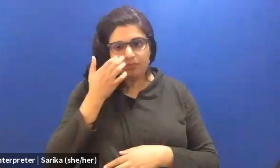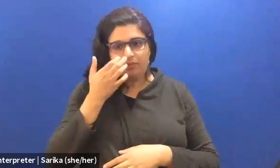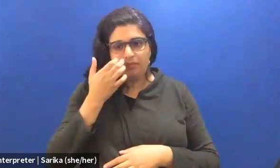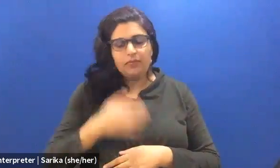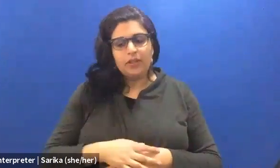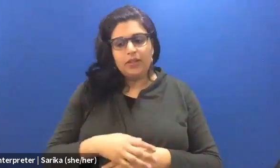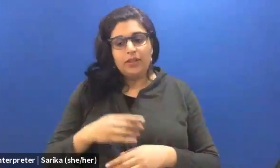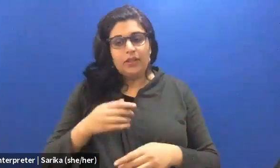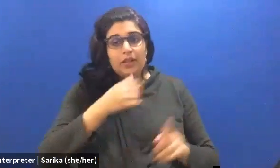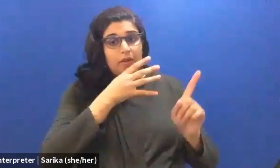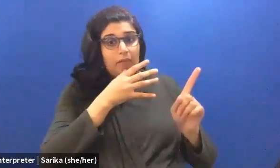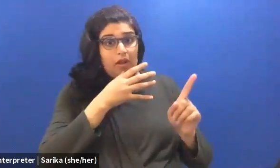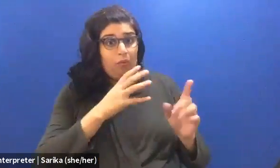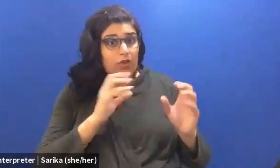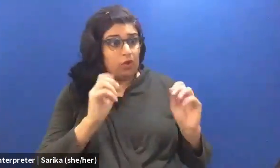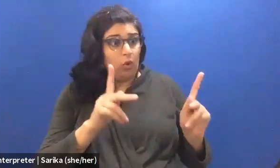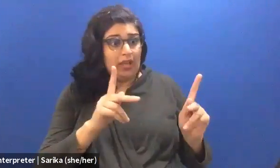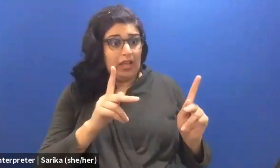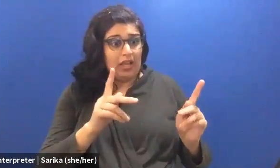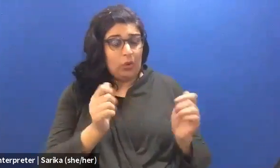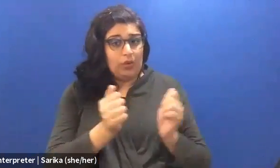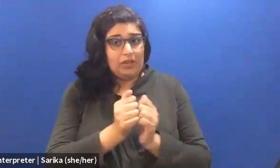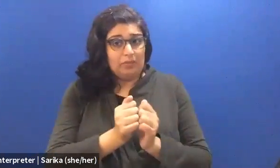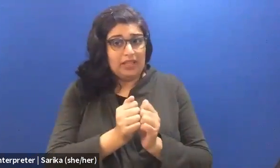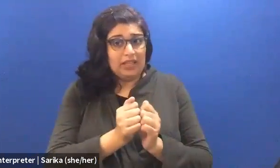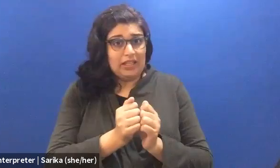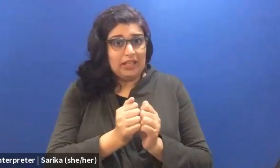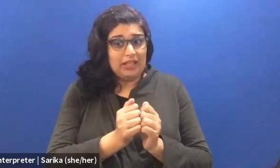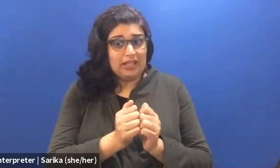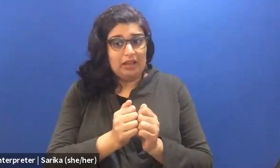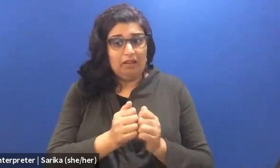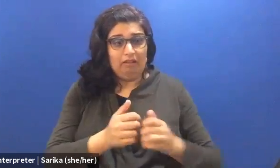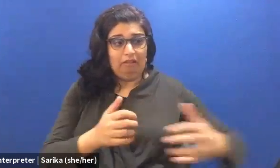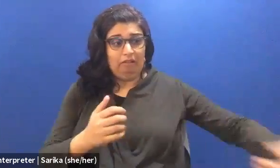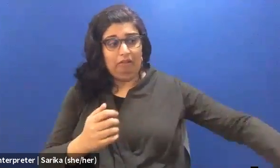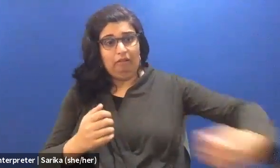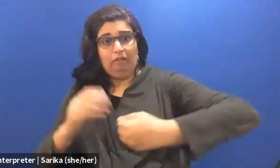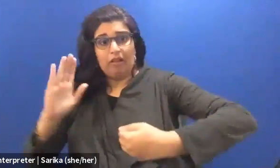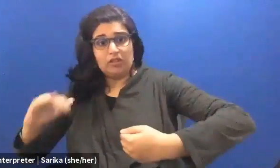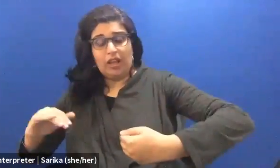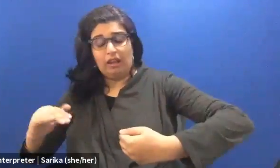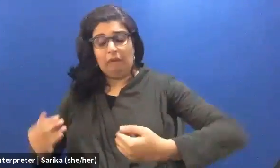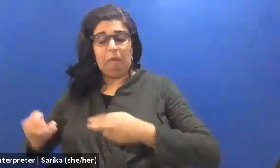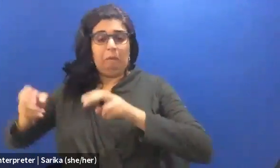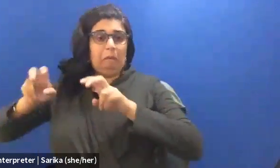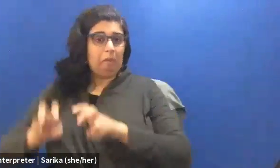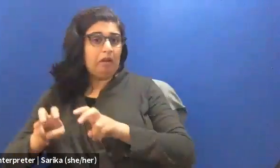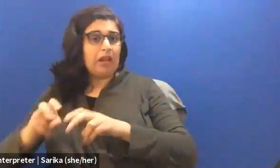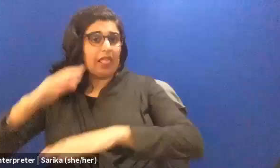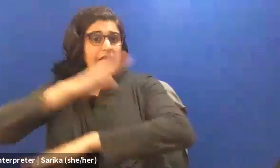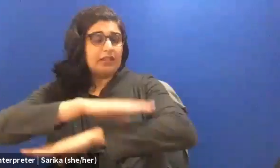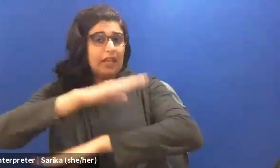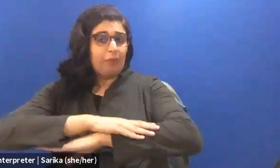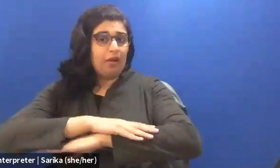she was okay with me taking her child off to the side and sitting at the table at